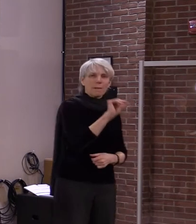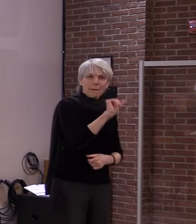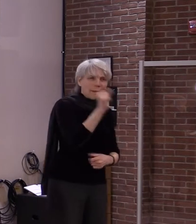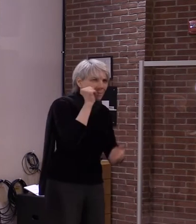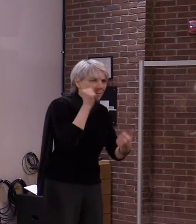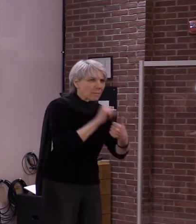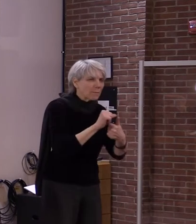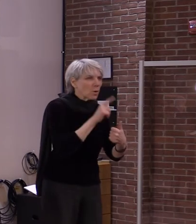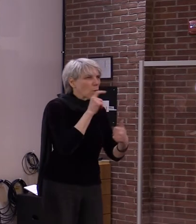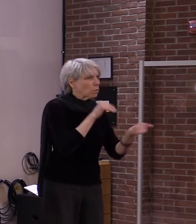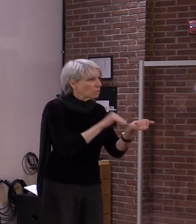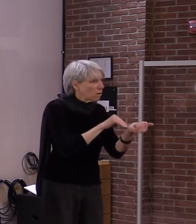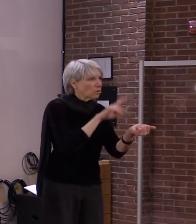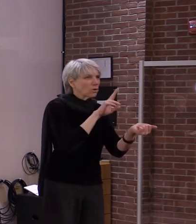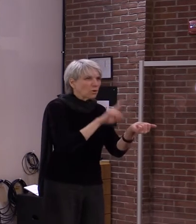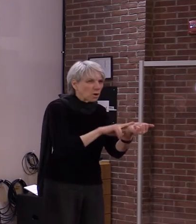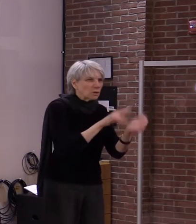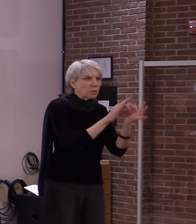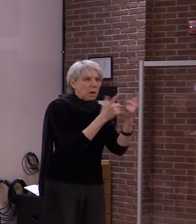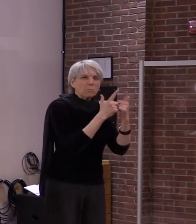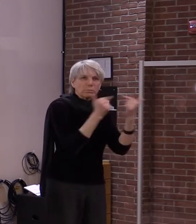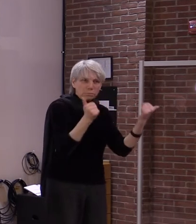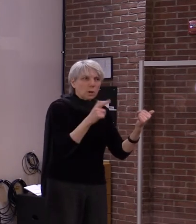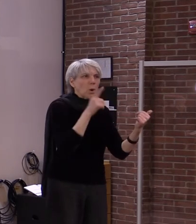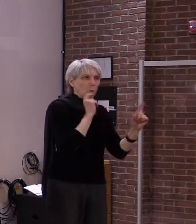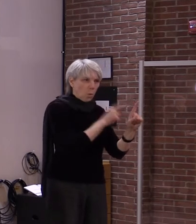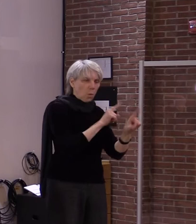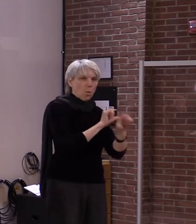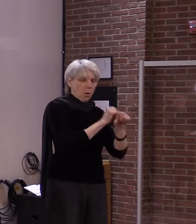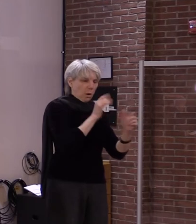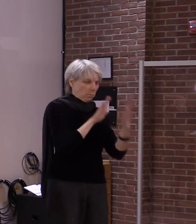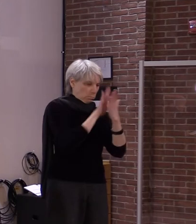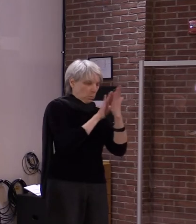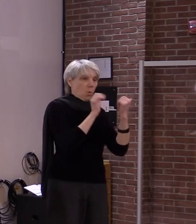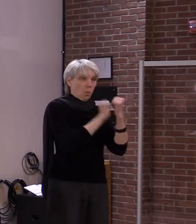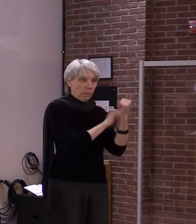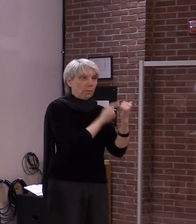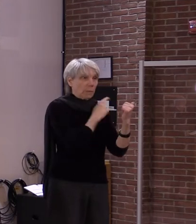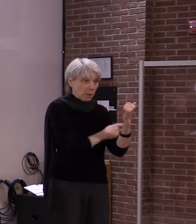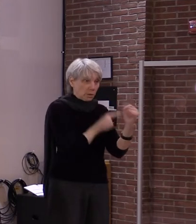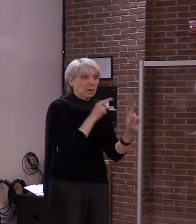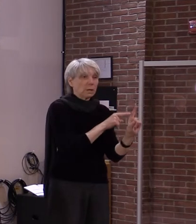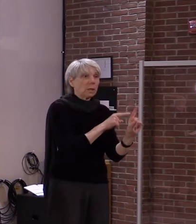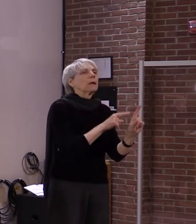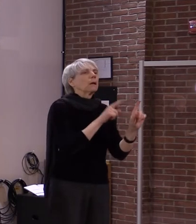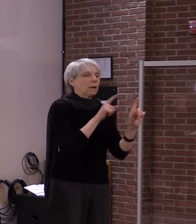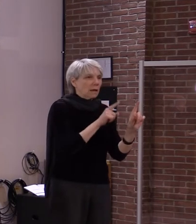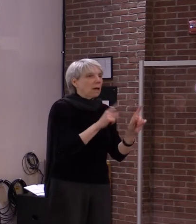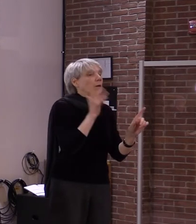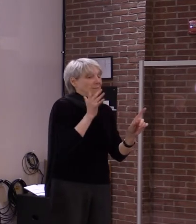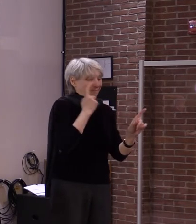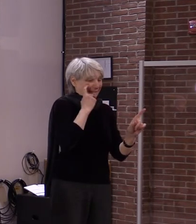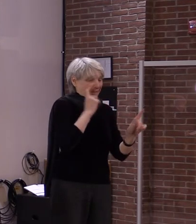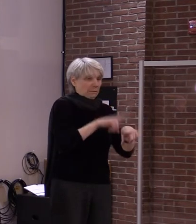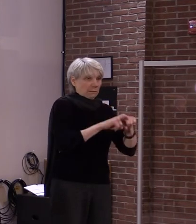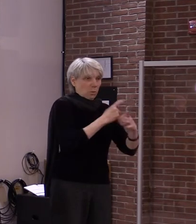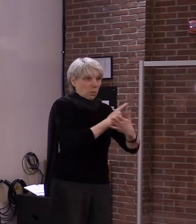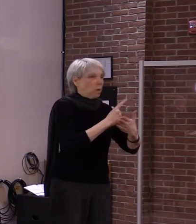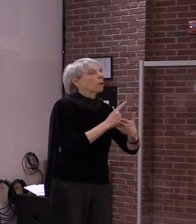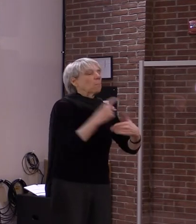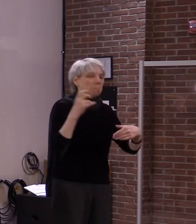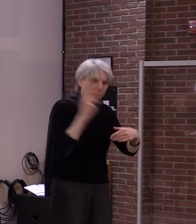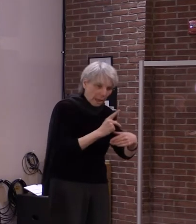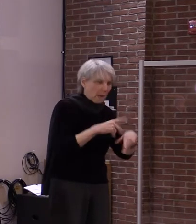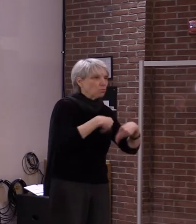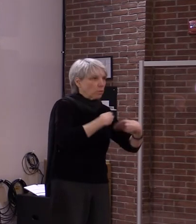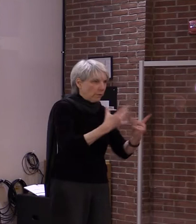workers anyone that qualifies to be in this group will continue to be eligible for vaccination hospitals will continue to